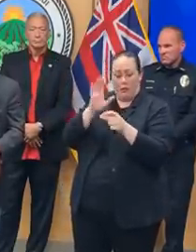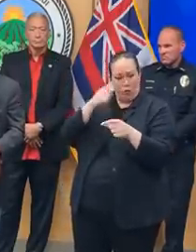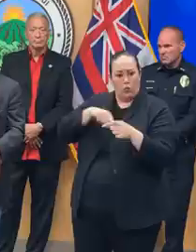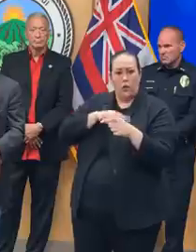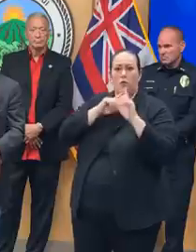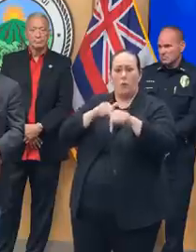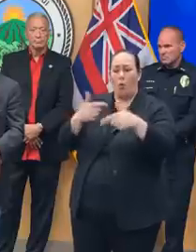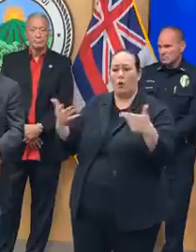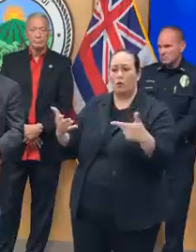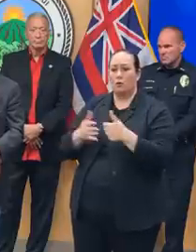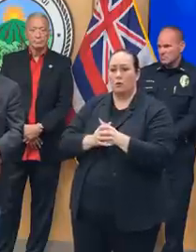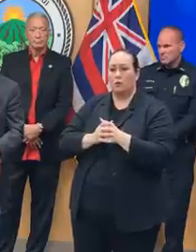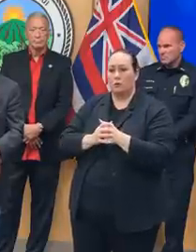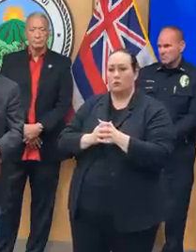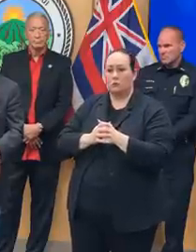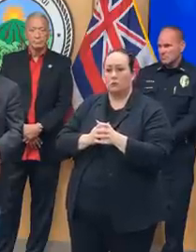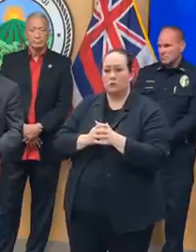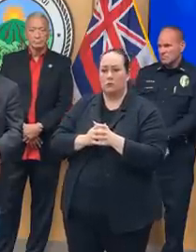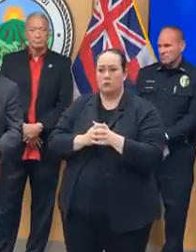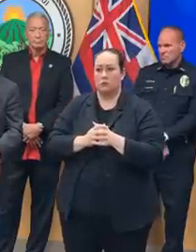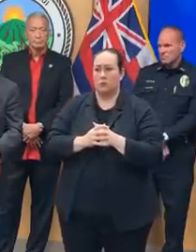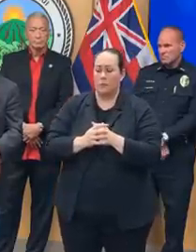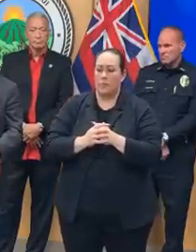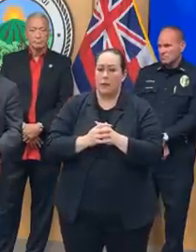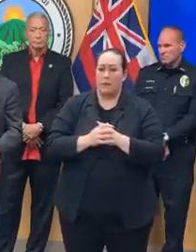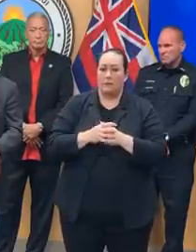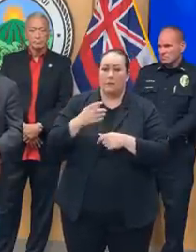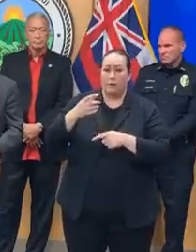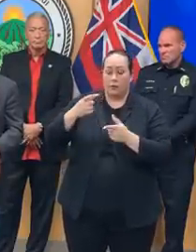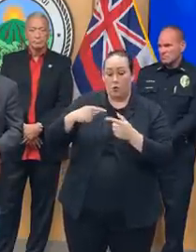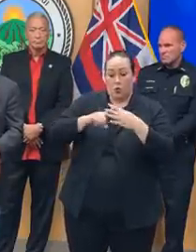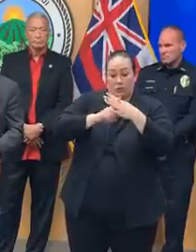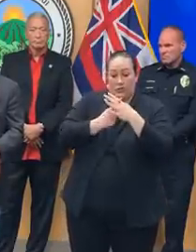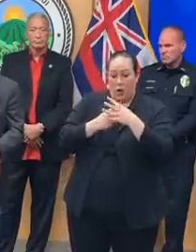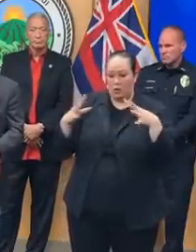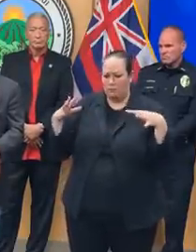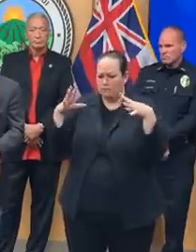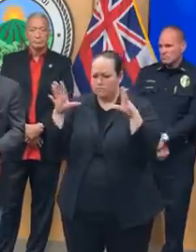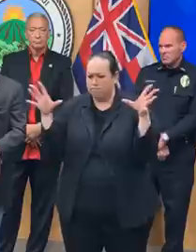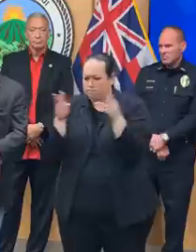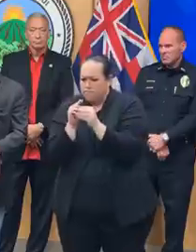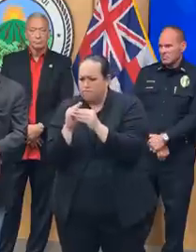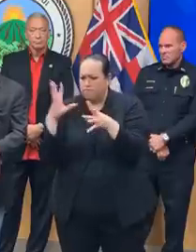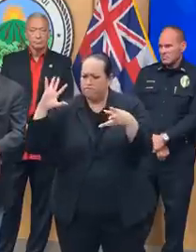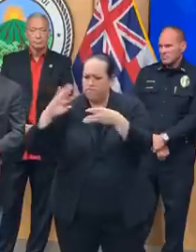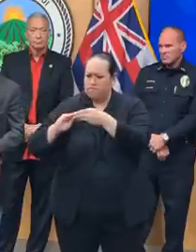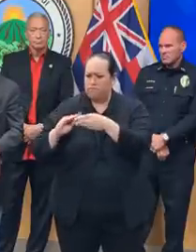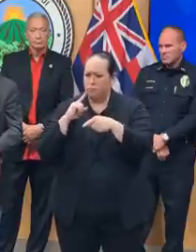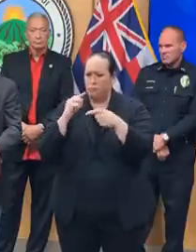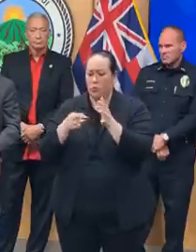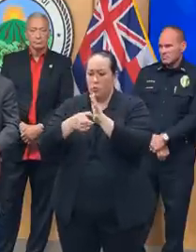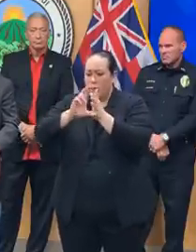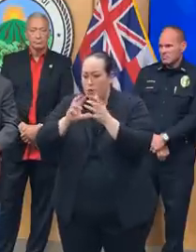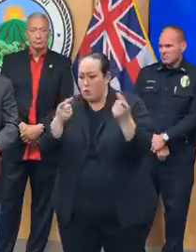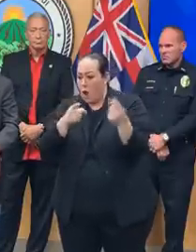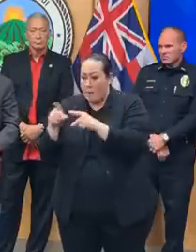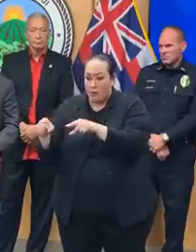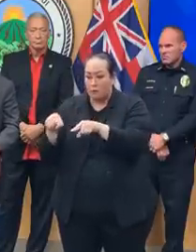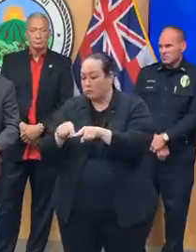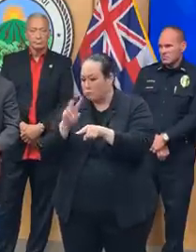in a comprehensive review within 72 hours. So I know it can be